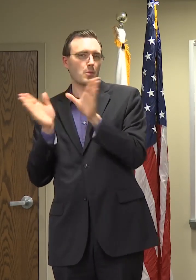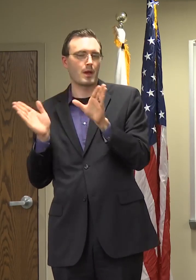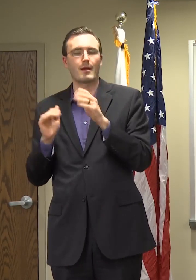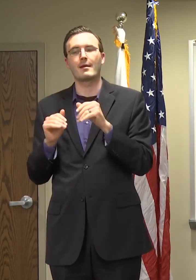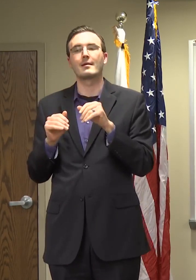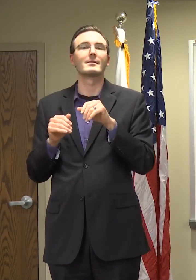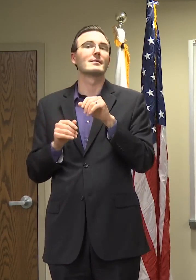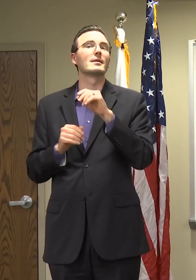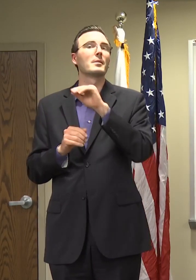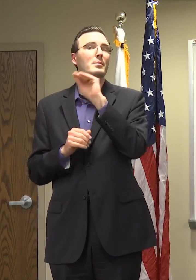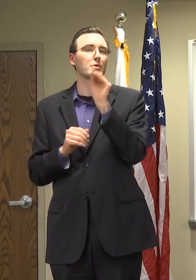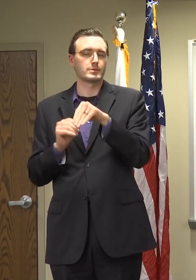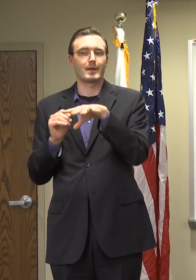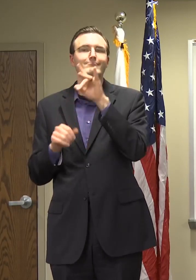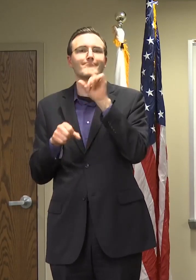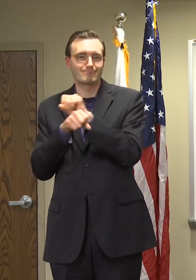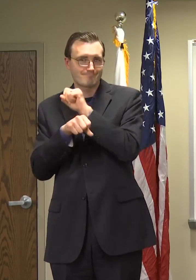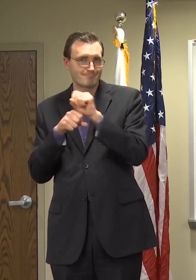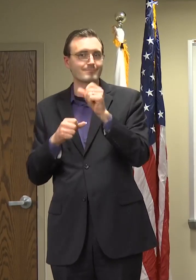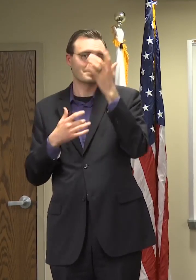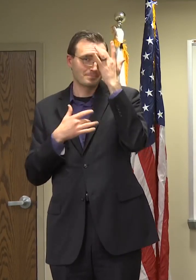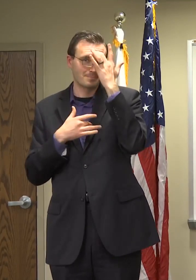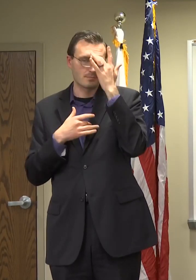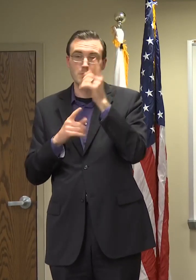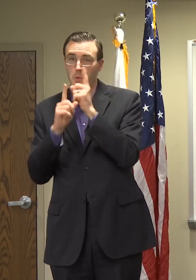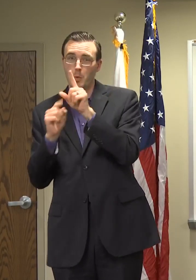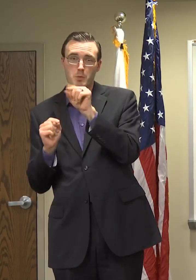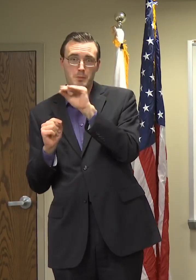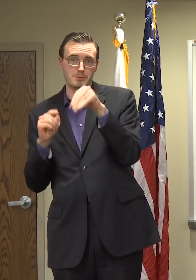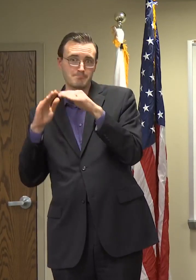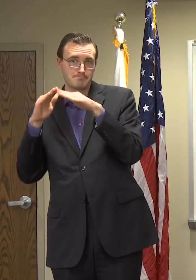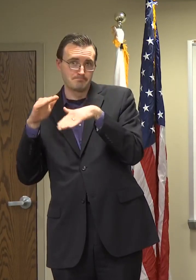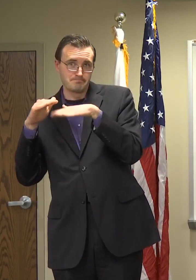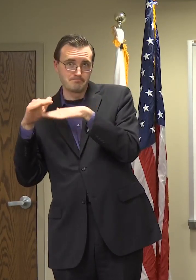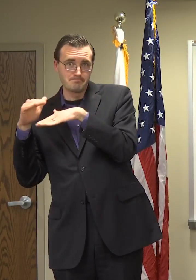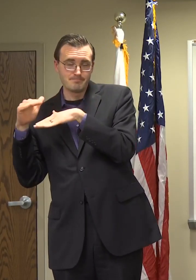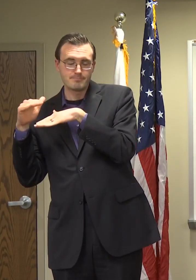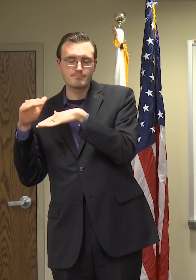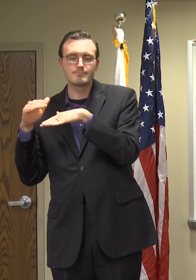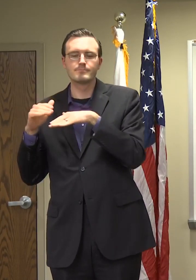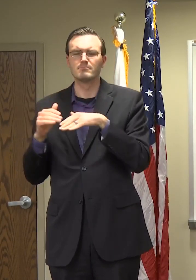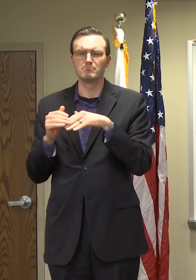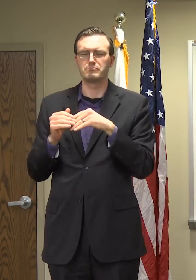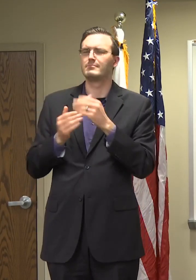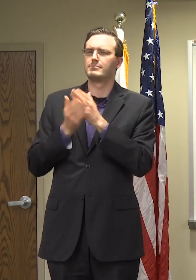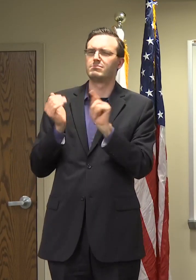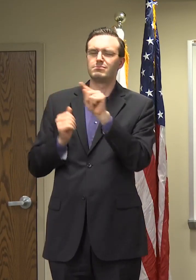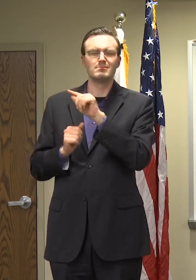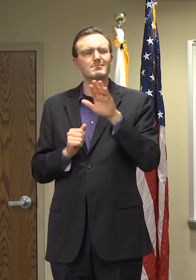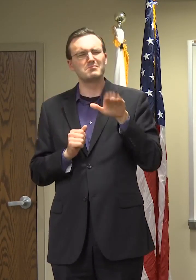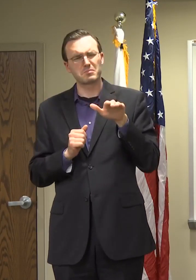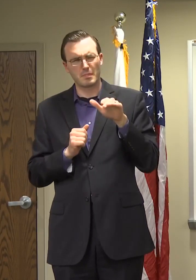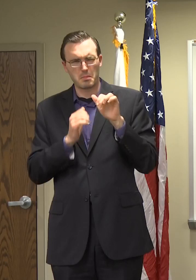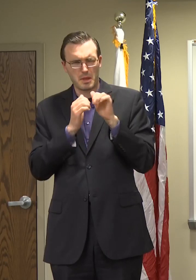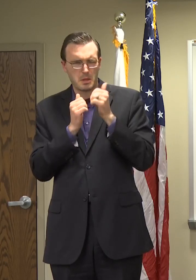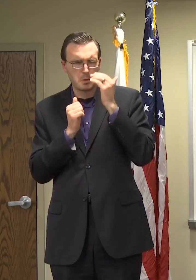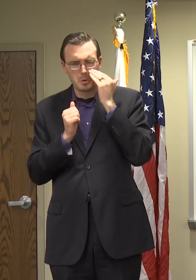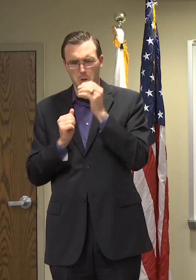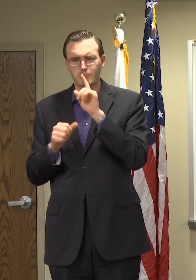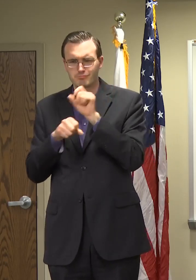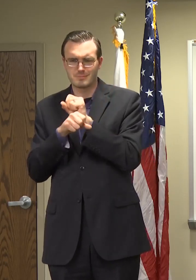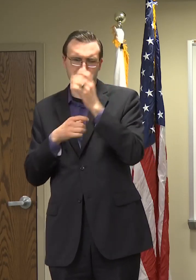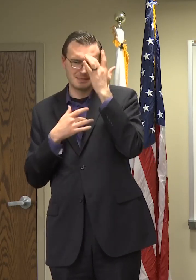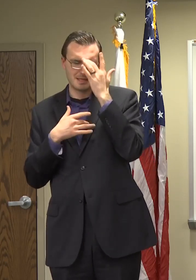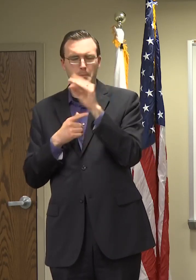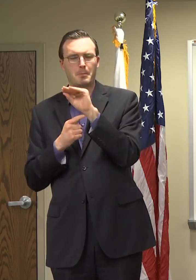our goal is to keep that below 20%. I've had people ask, how do we calculate the positivity rate? Well, if you add both